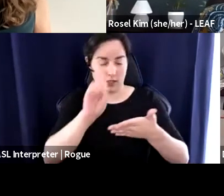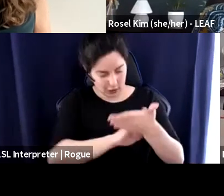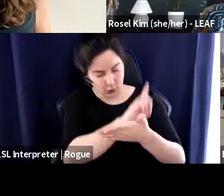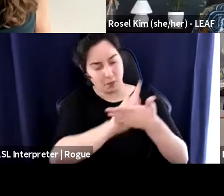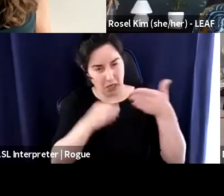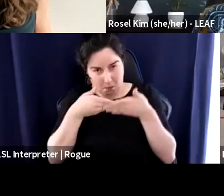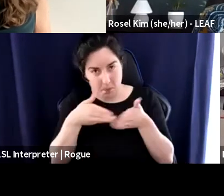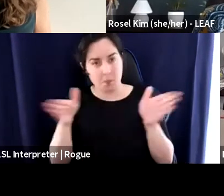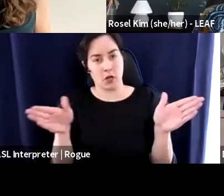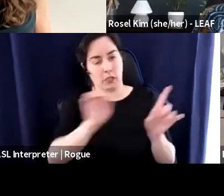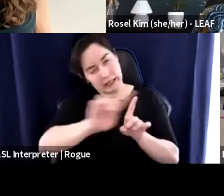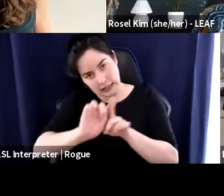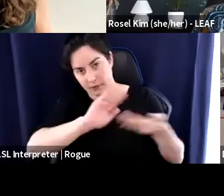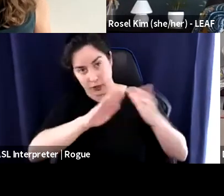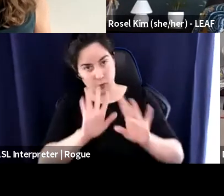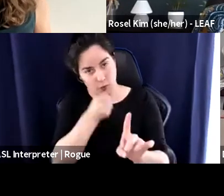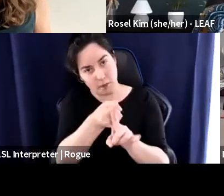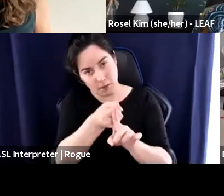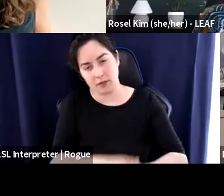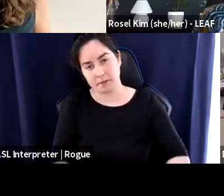kinds of communities.